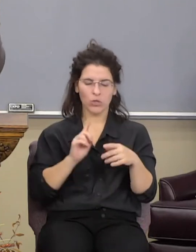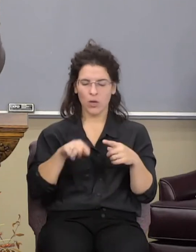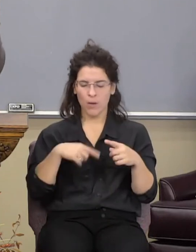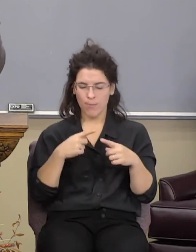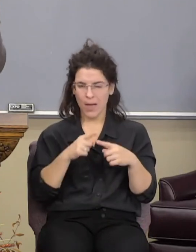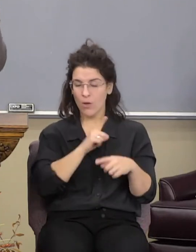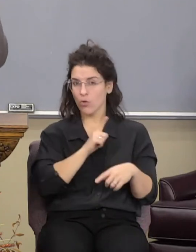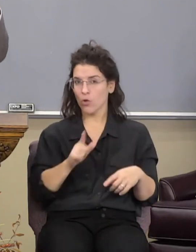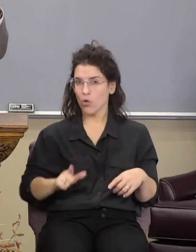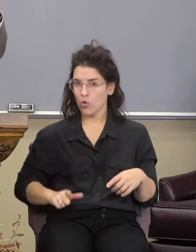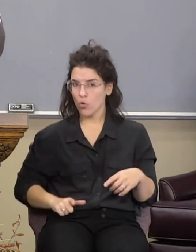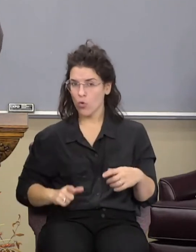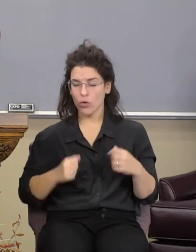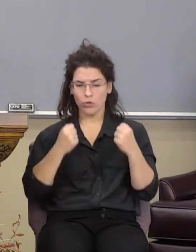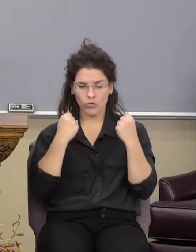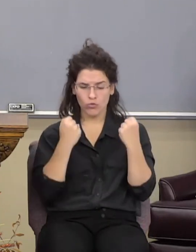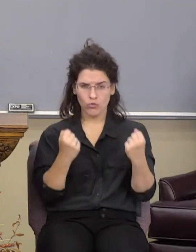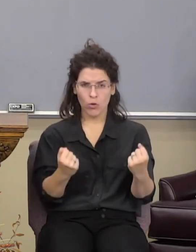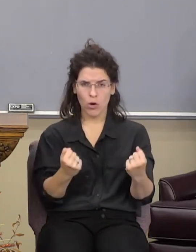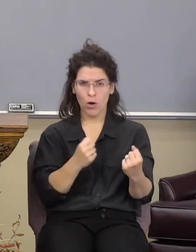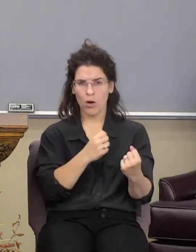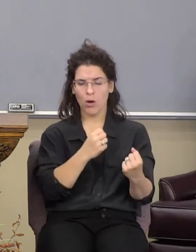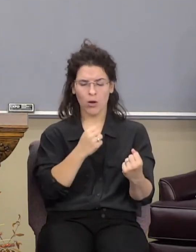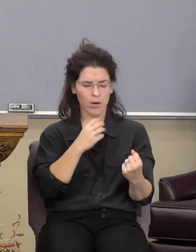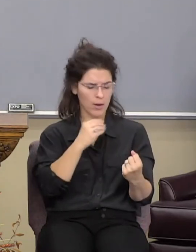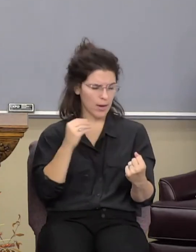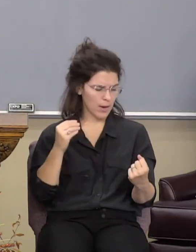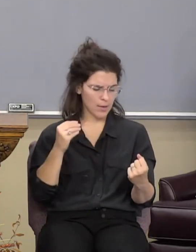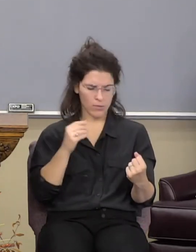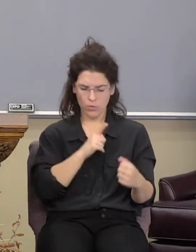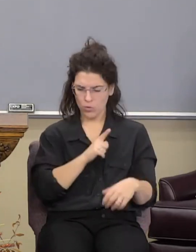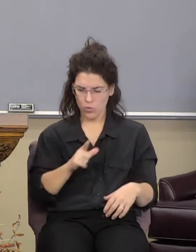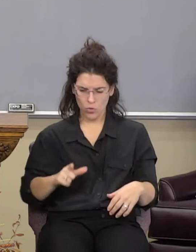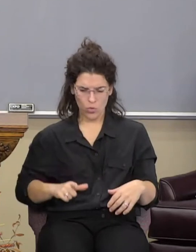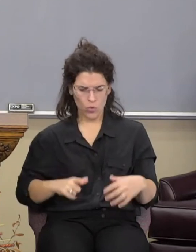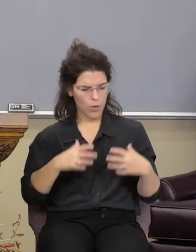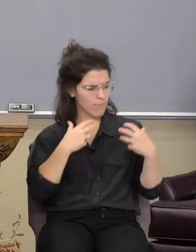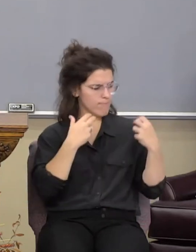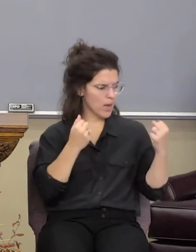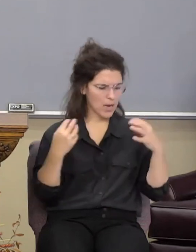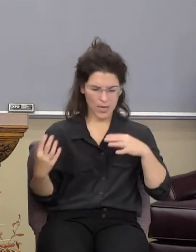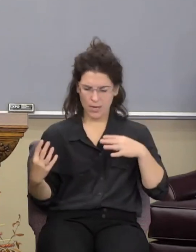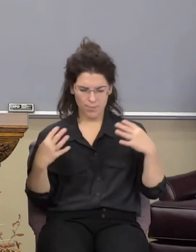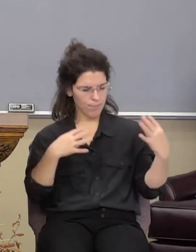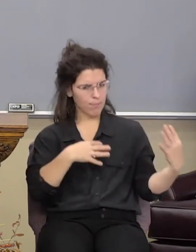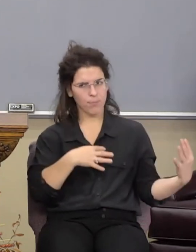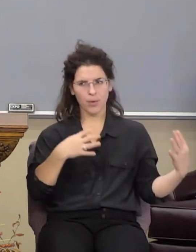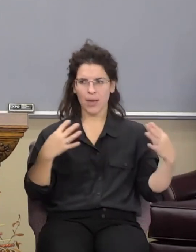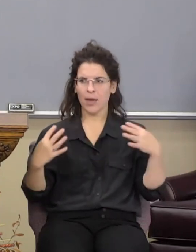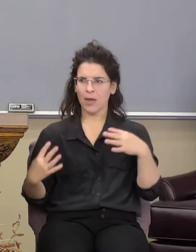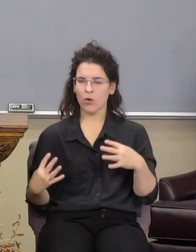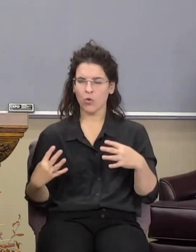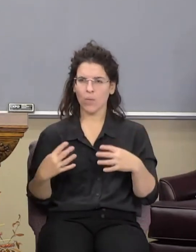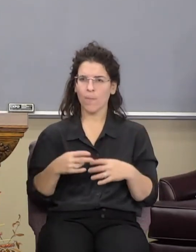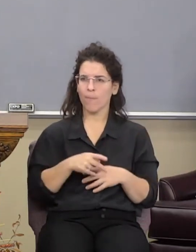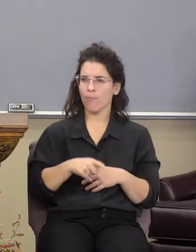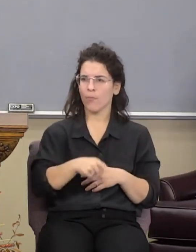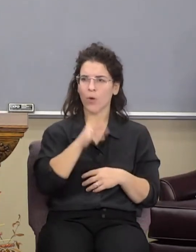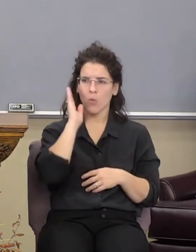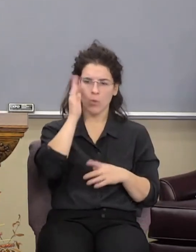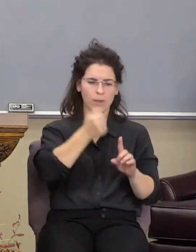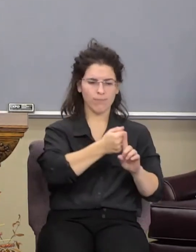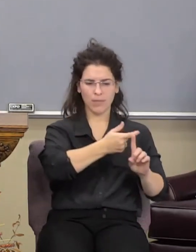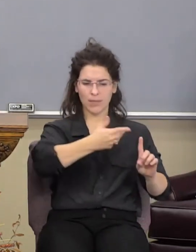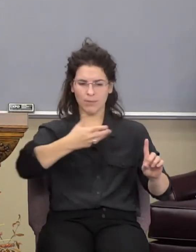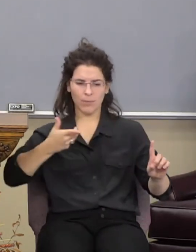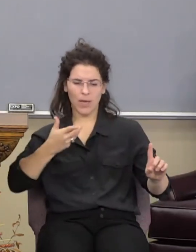regarding the Lord strong and mighty, the Lord mighty in battle. See, Paul's going to expand